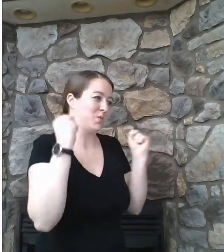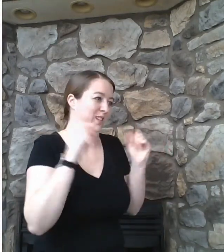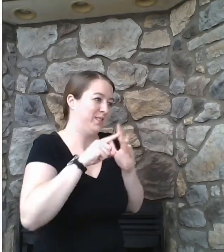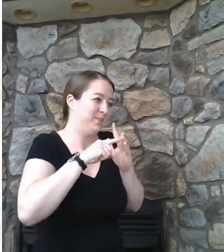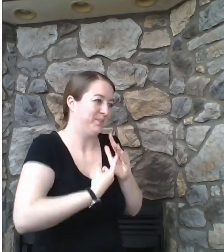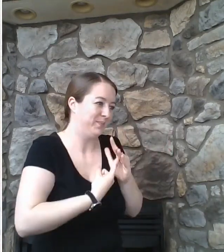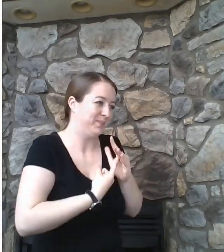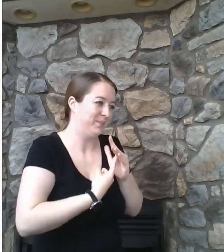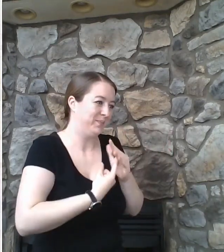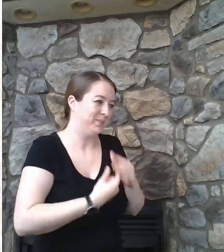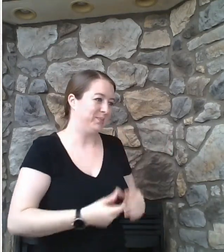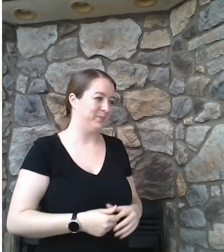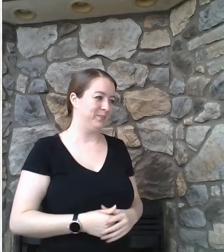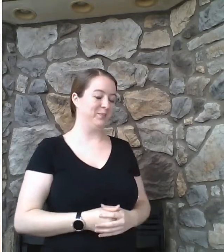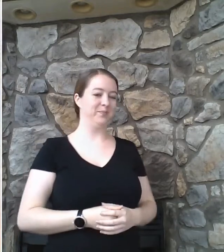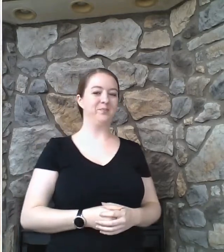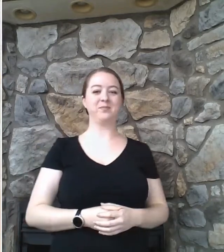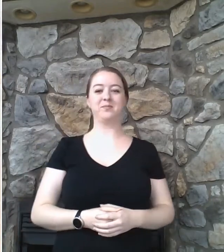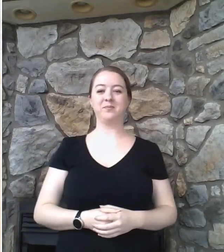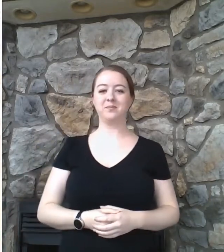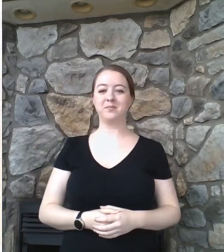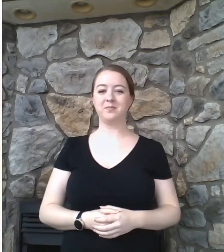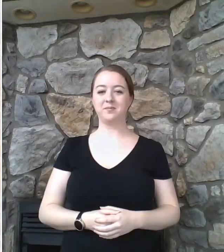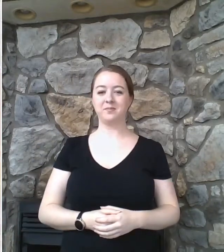winter begins.